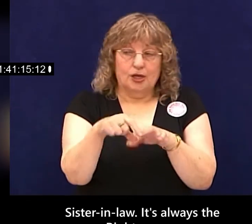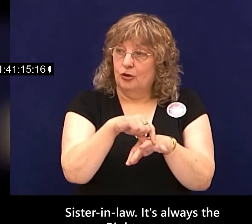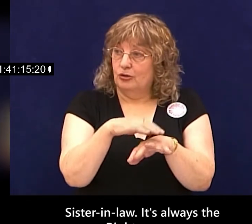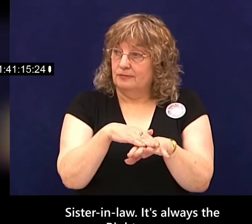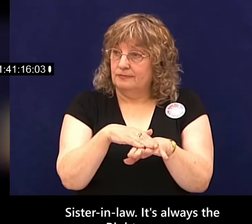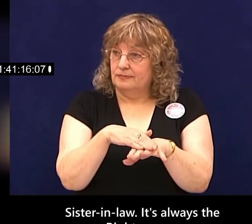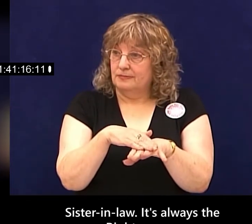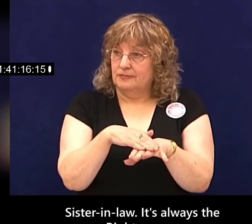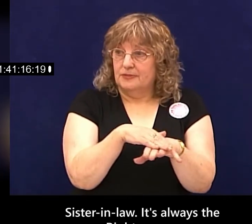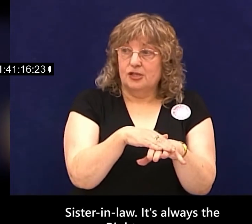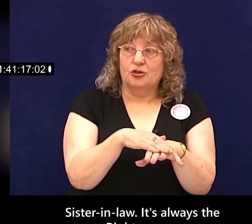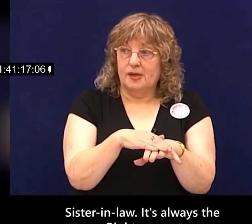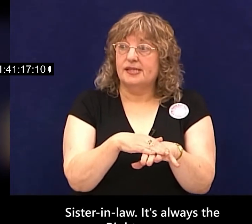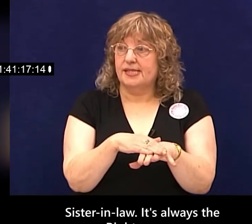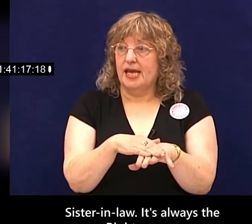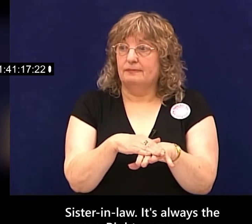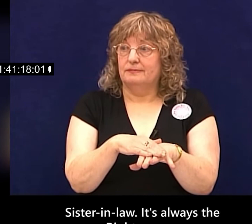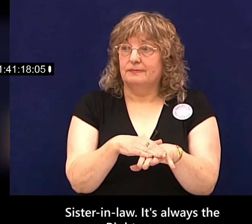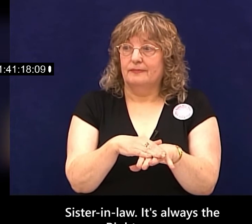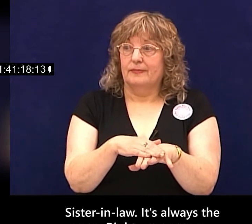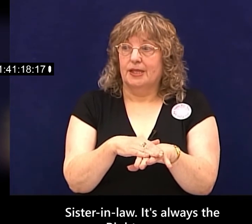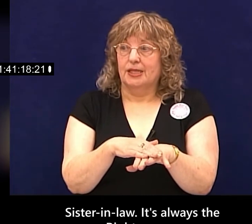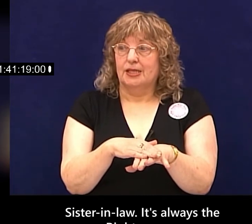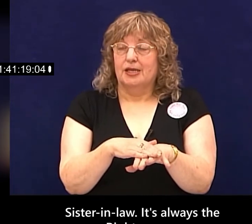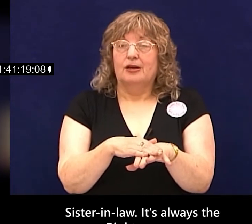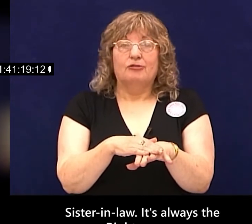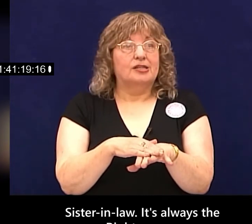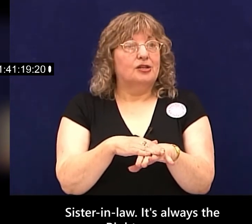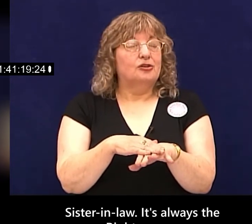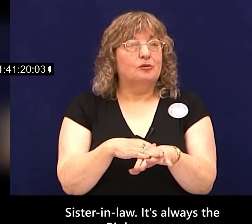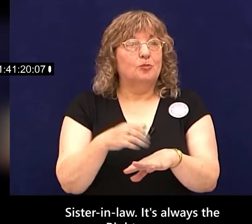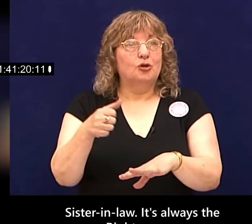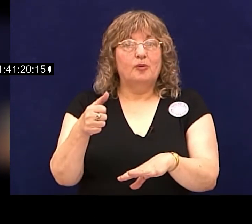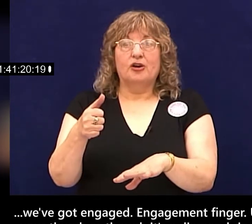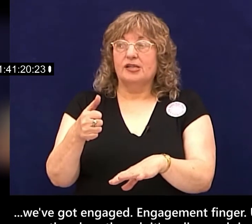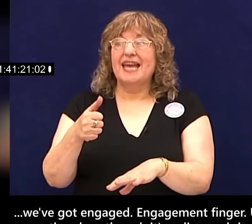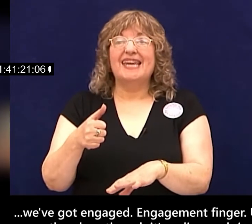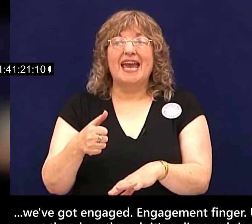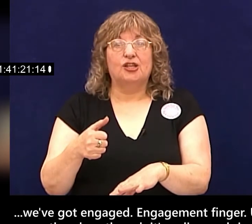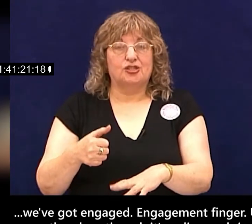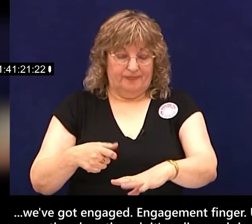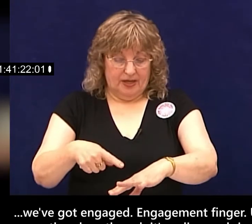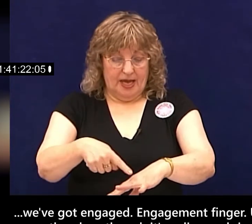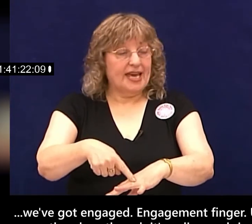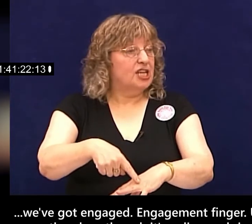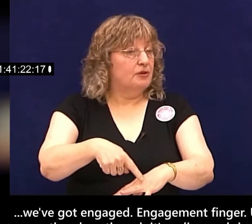Sister-in-law. It's always the same. Right, some more. We've got engaged. Engagement